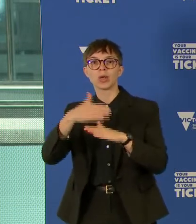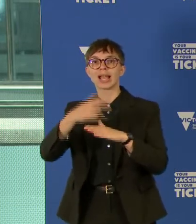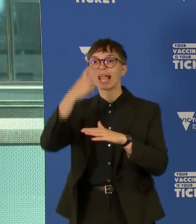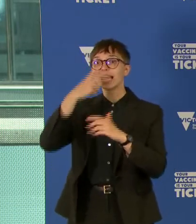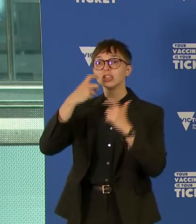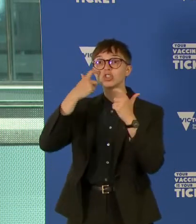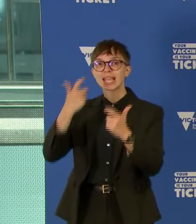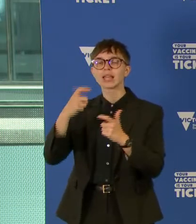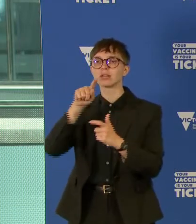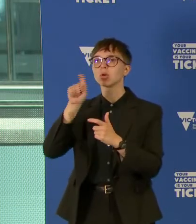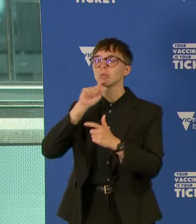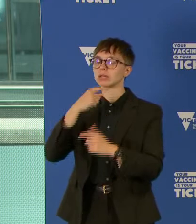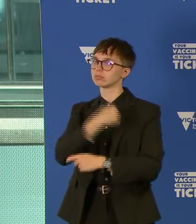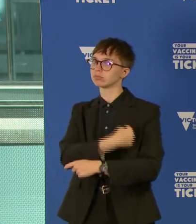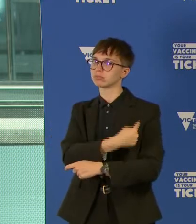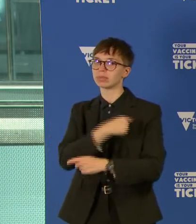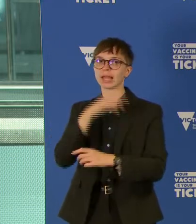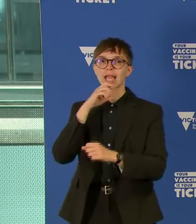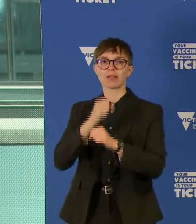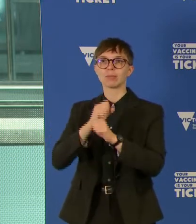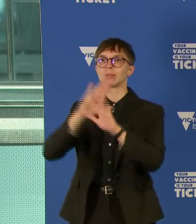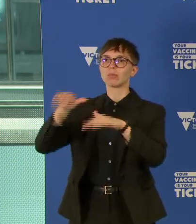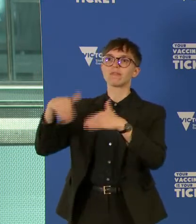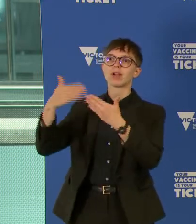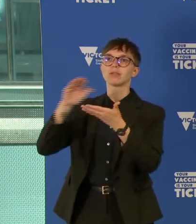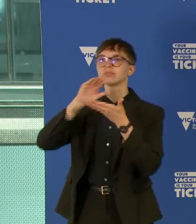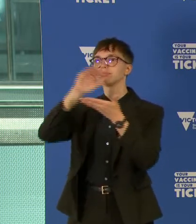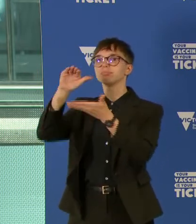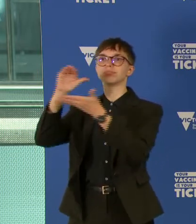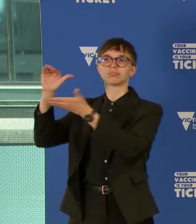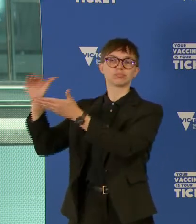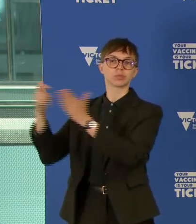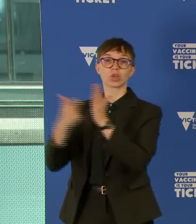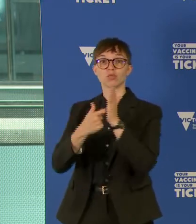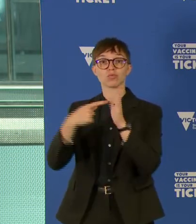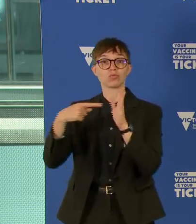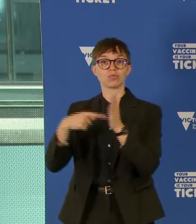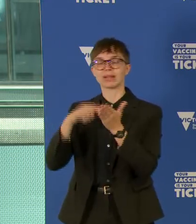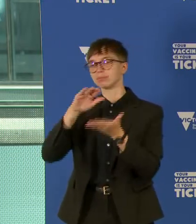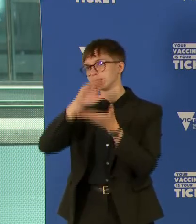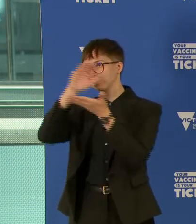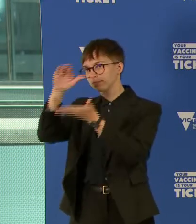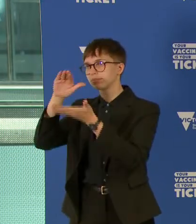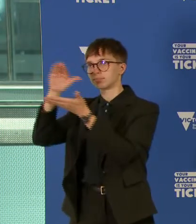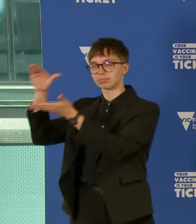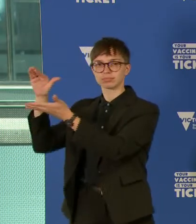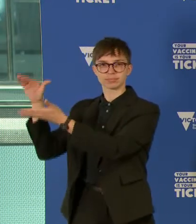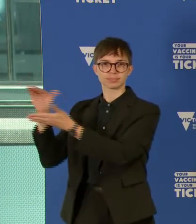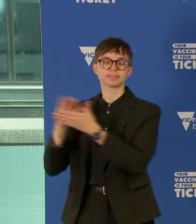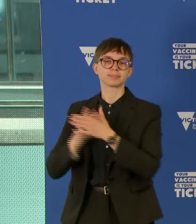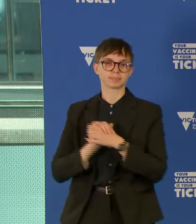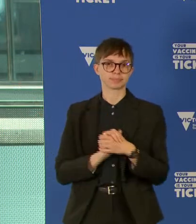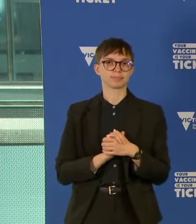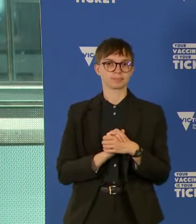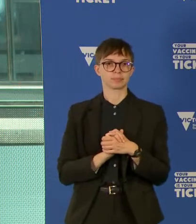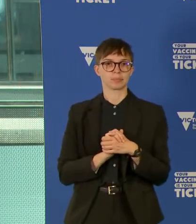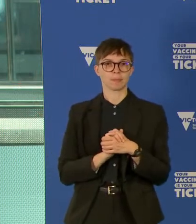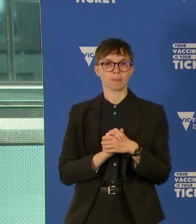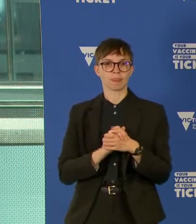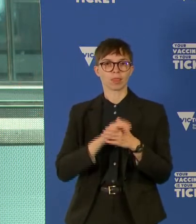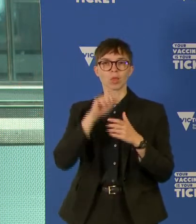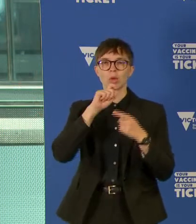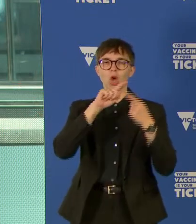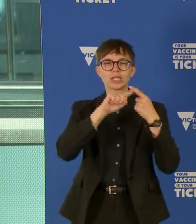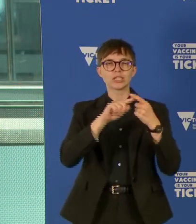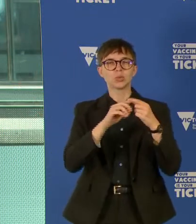engage with our employees and their representatives as what's the best way to both manage ongoing the COVID